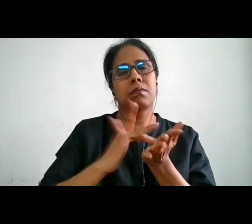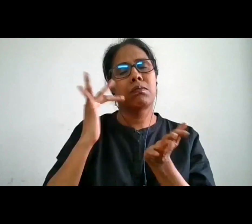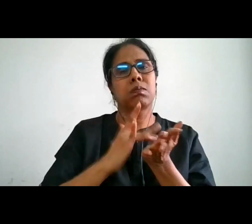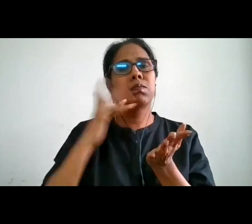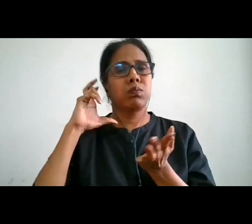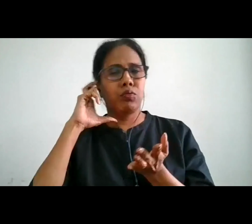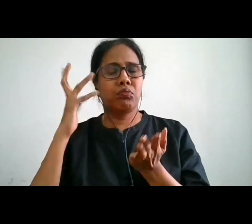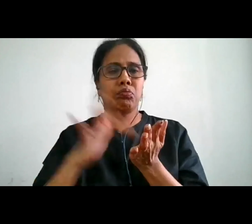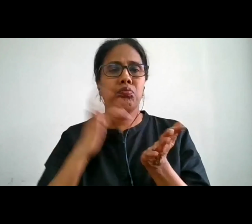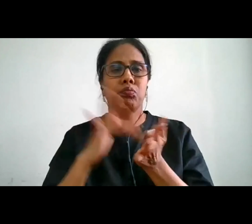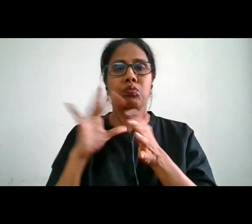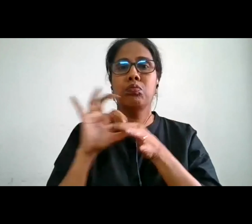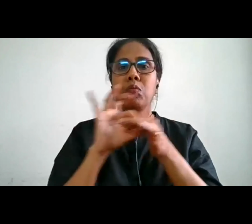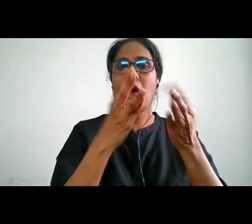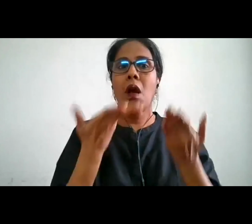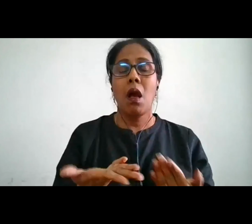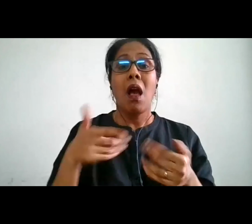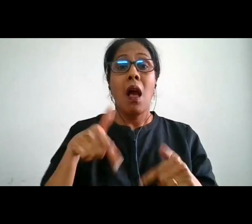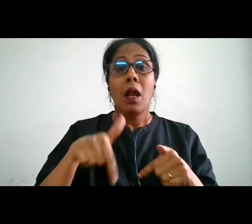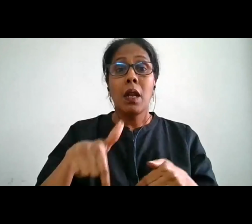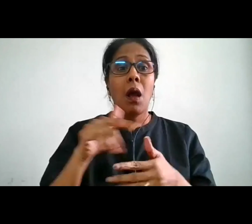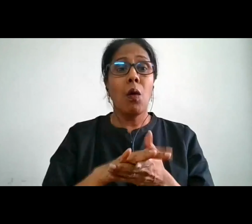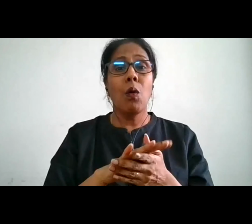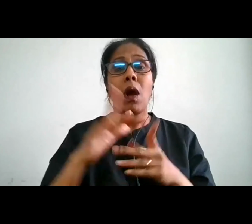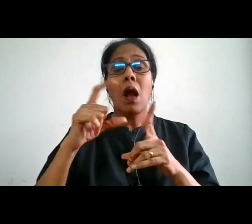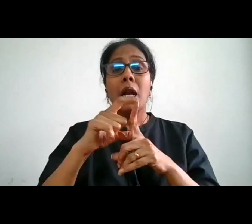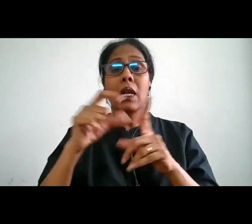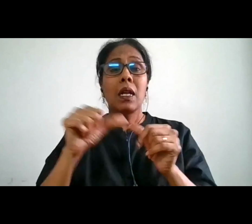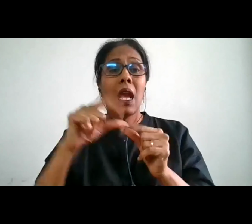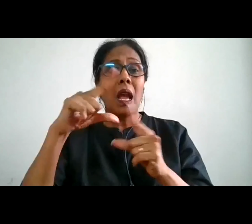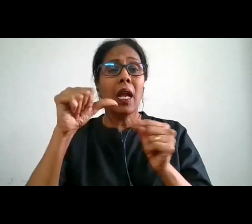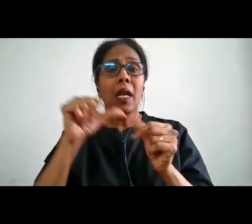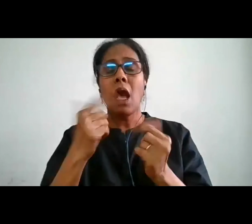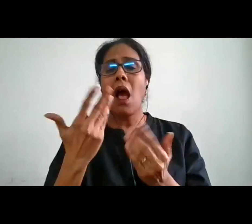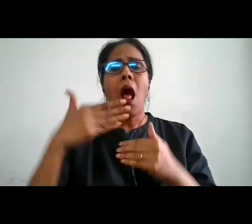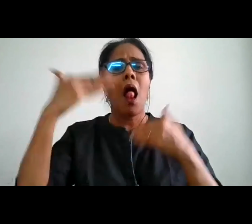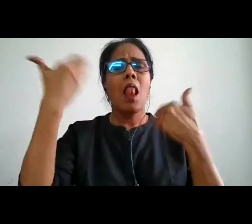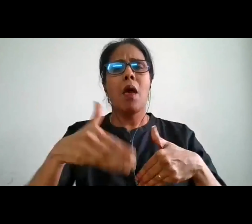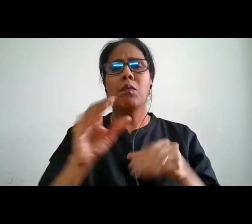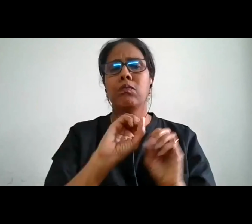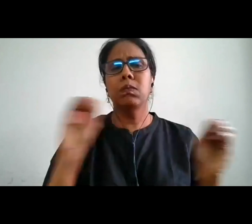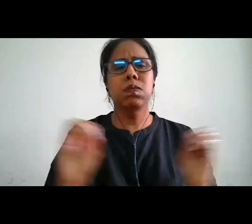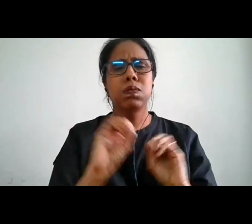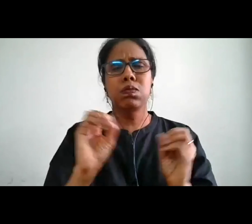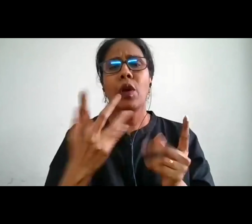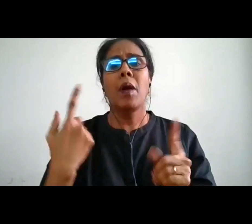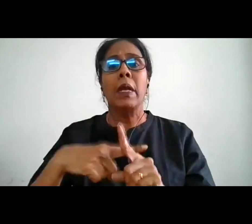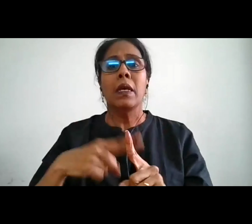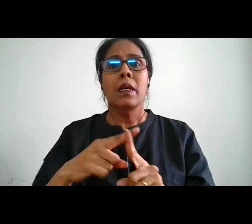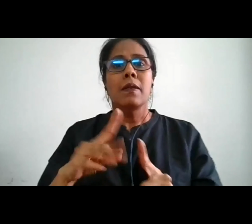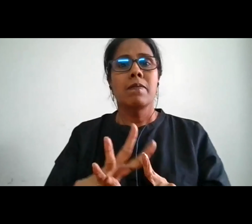especially in an age where unlimited mobile data and mature 4G networks are the norm.